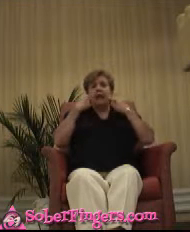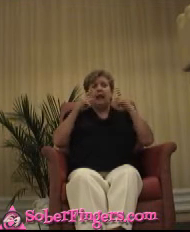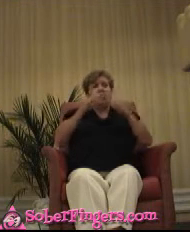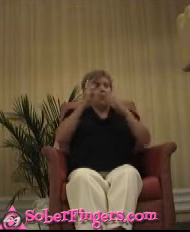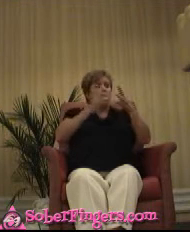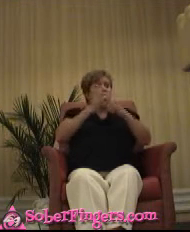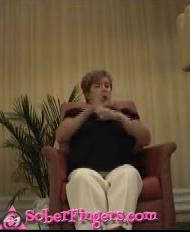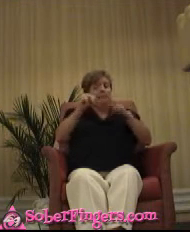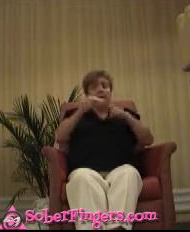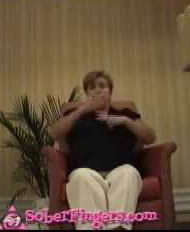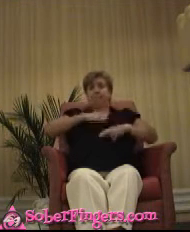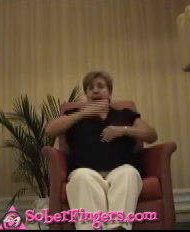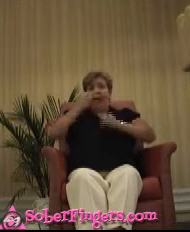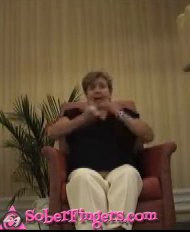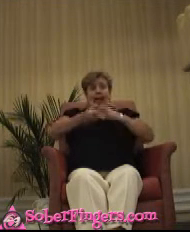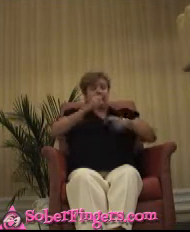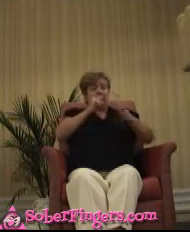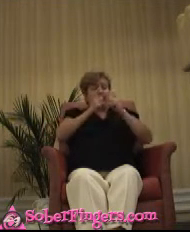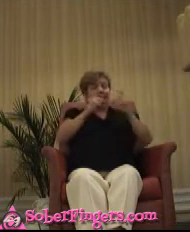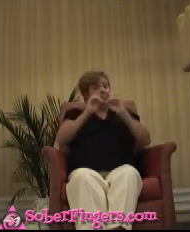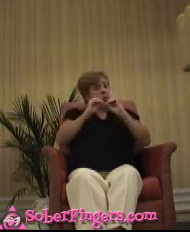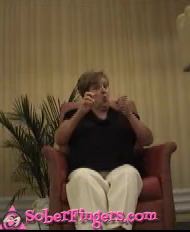I never had any trouble remembering my last drink.